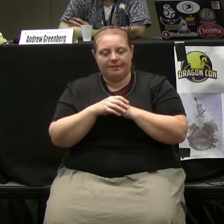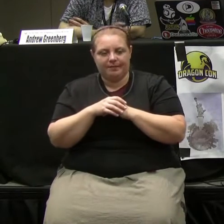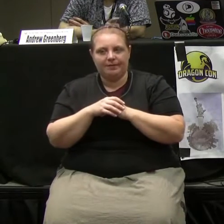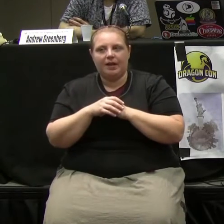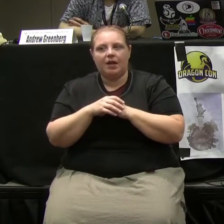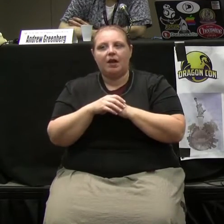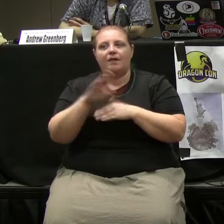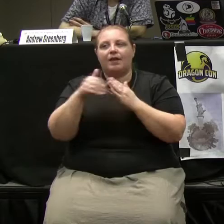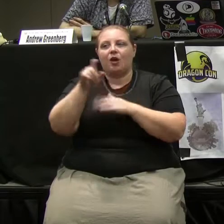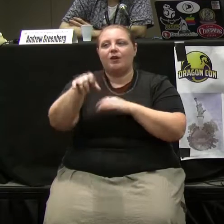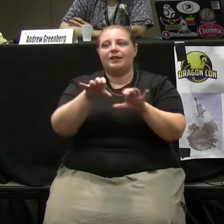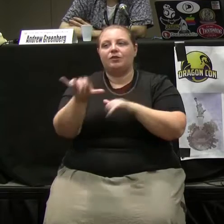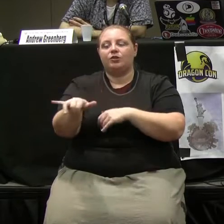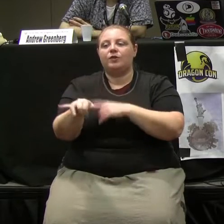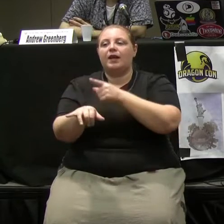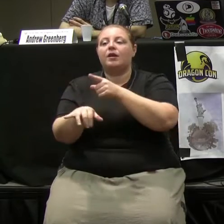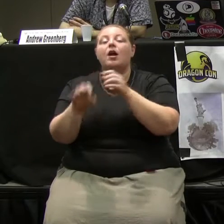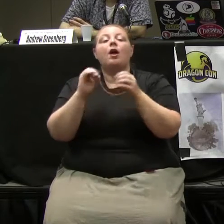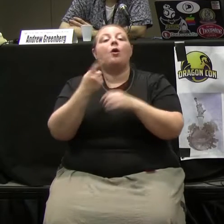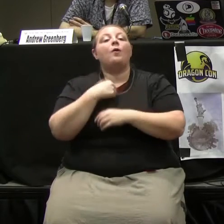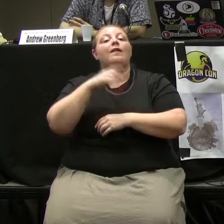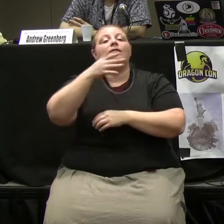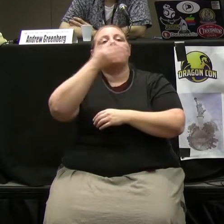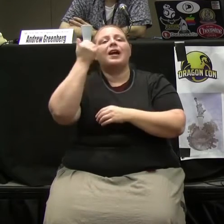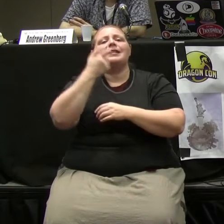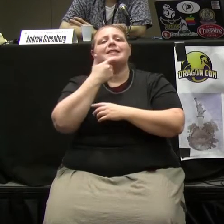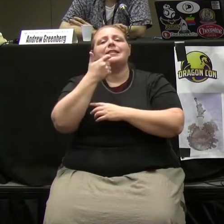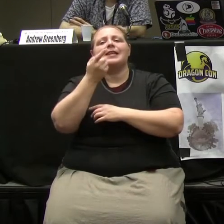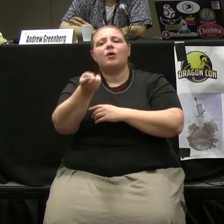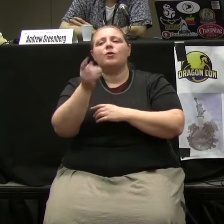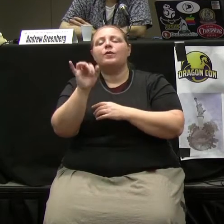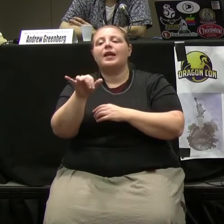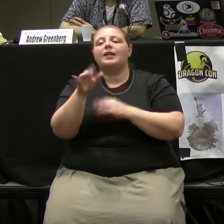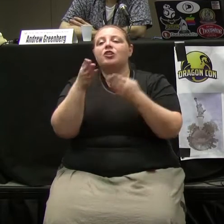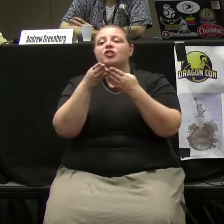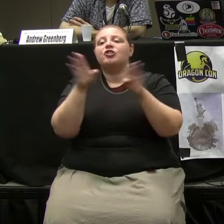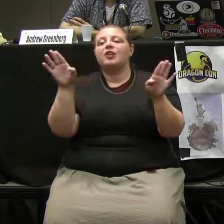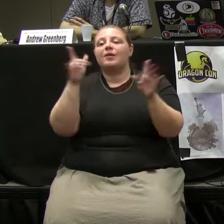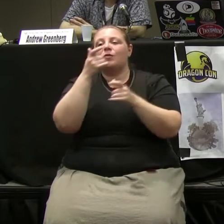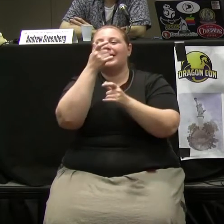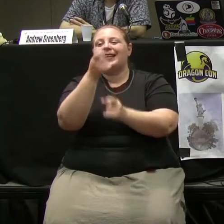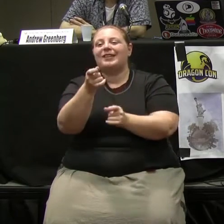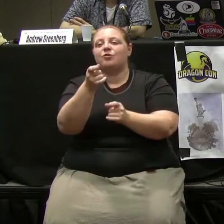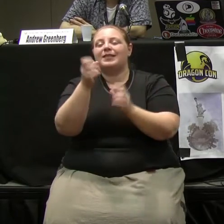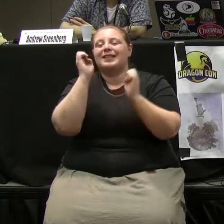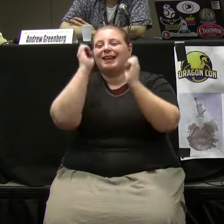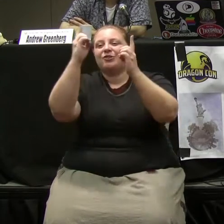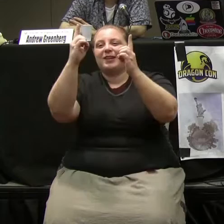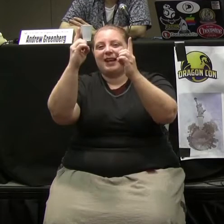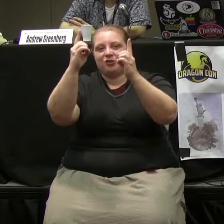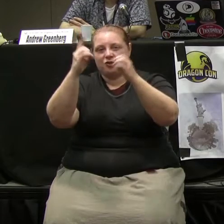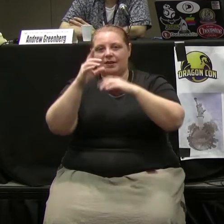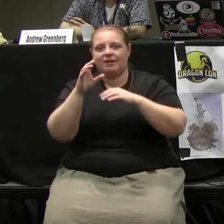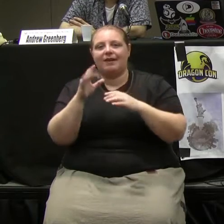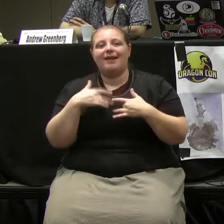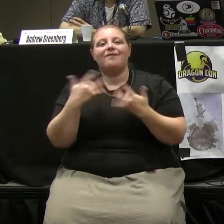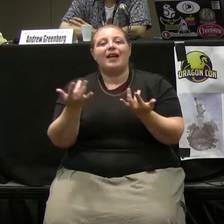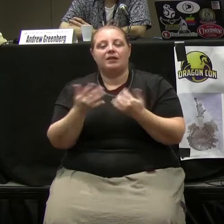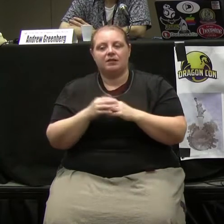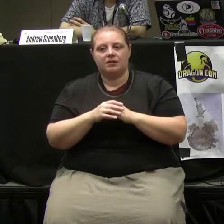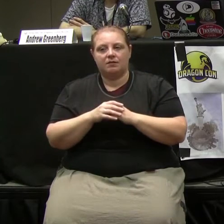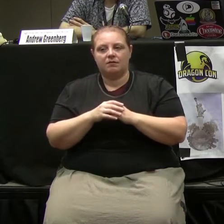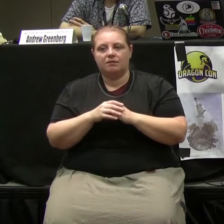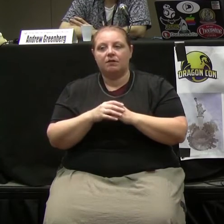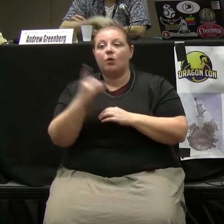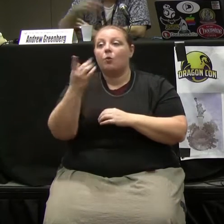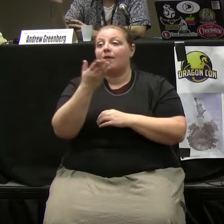do. One thing I forgot to mention was the value of general interest educational events, general public educational events. So one of